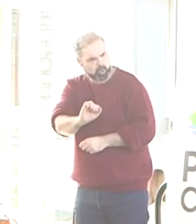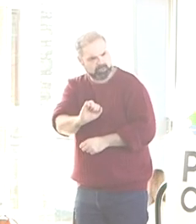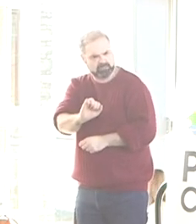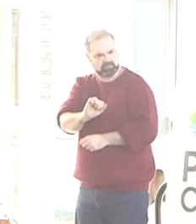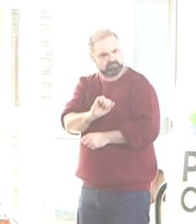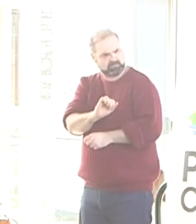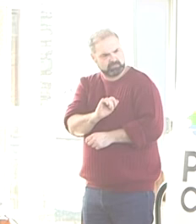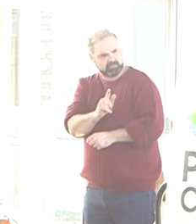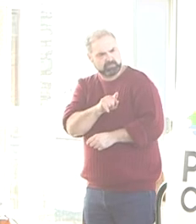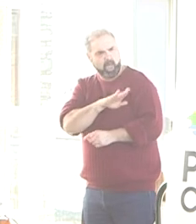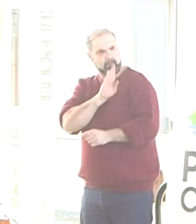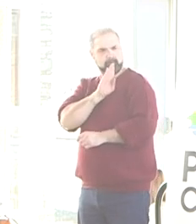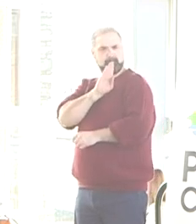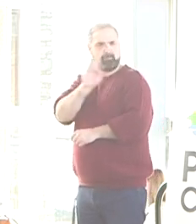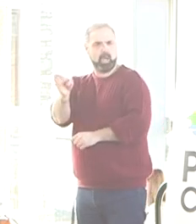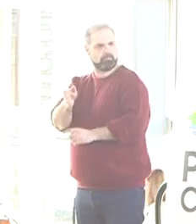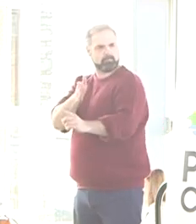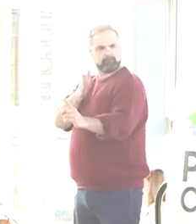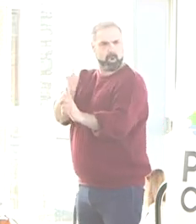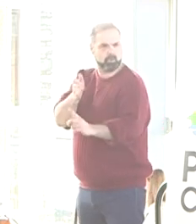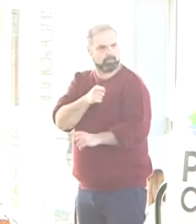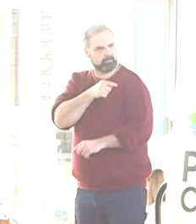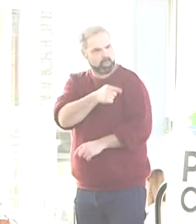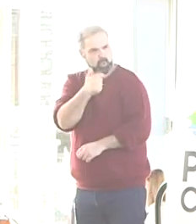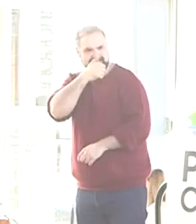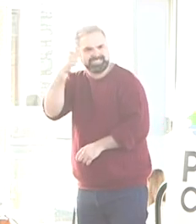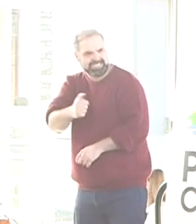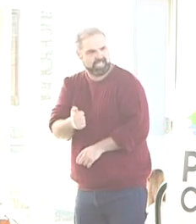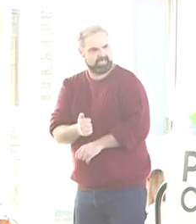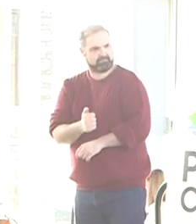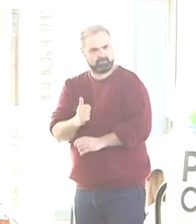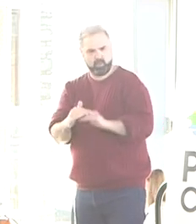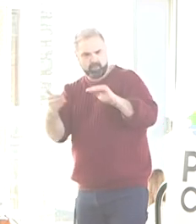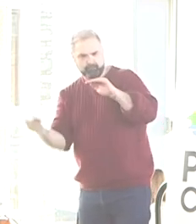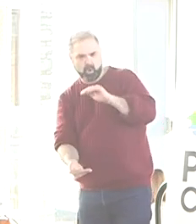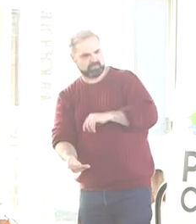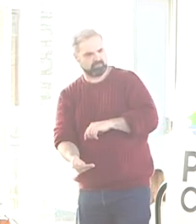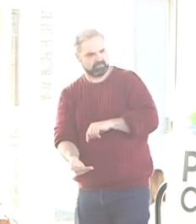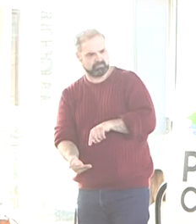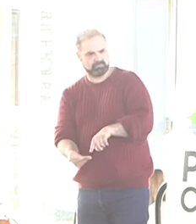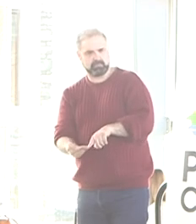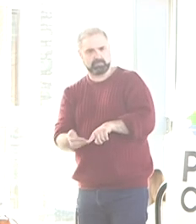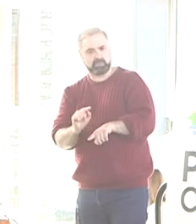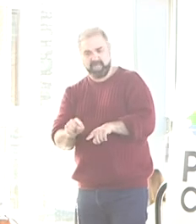a really, you know, a blunt instrument. You were 16. You were the right at the bottom edge. So it was the biggest challenge